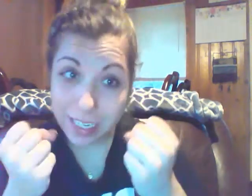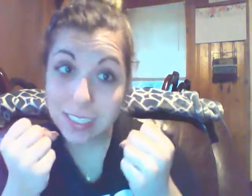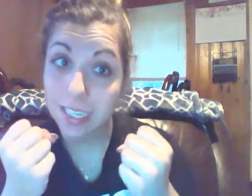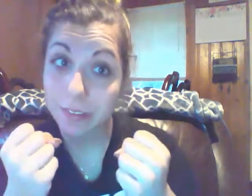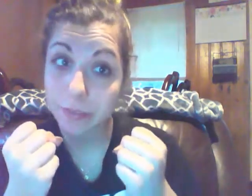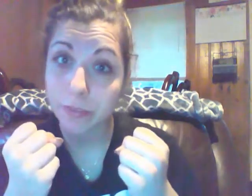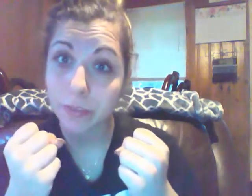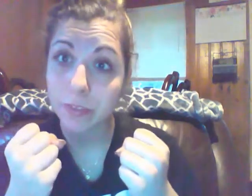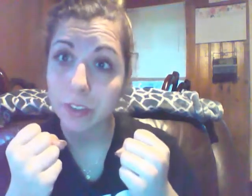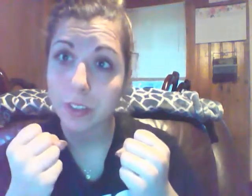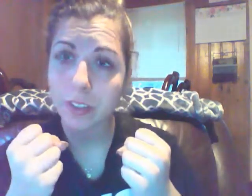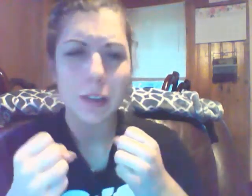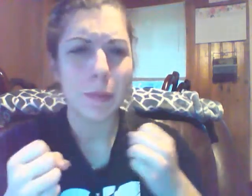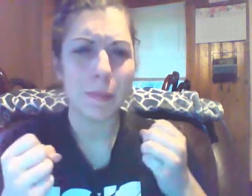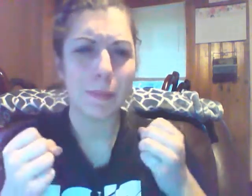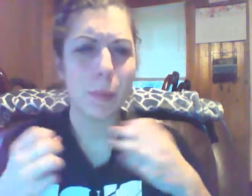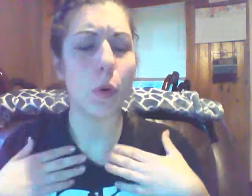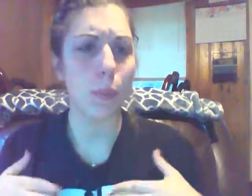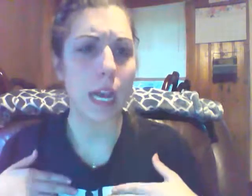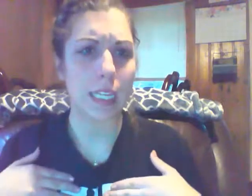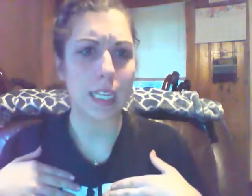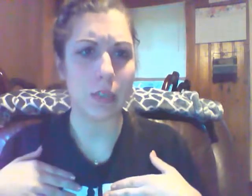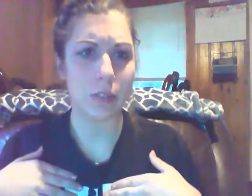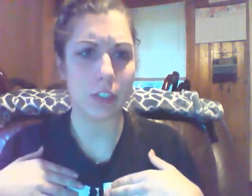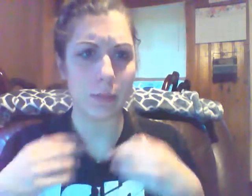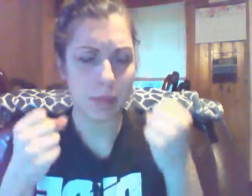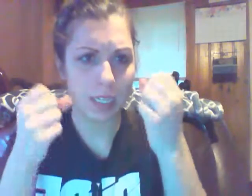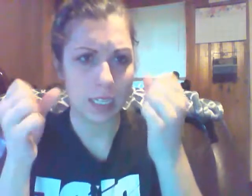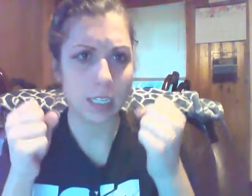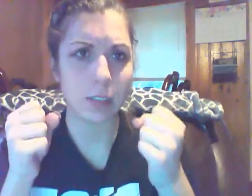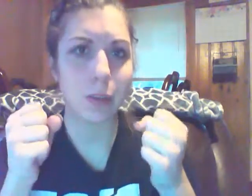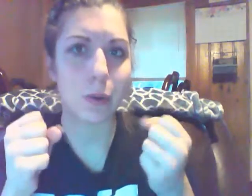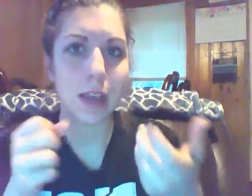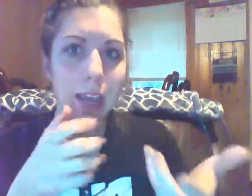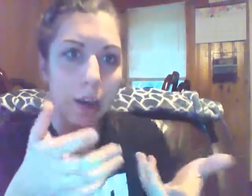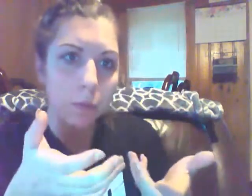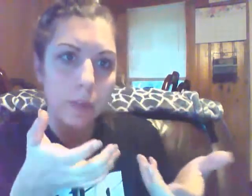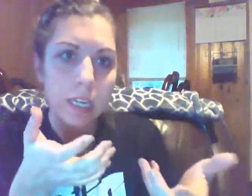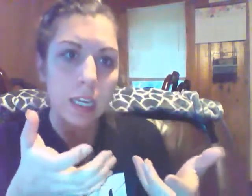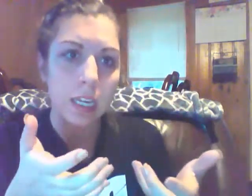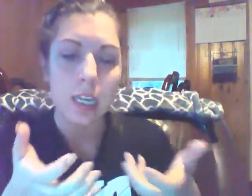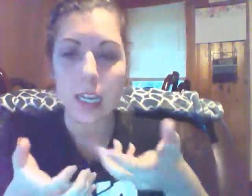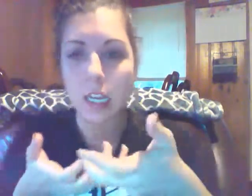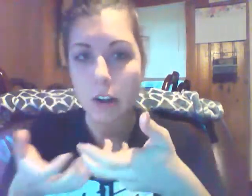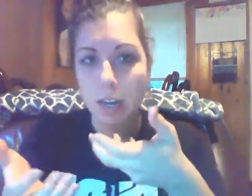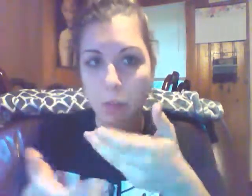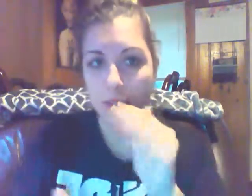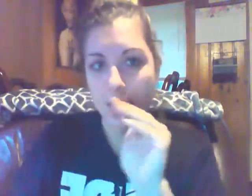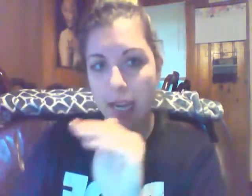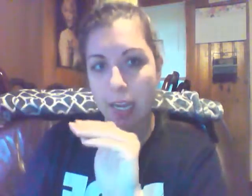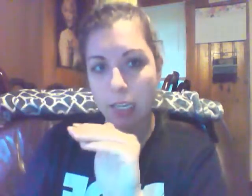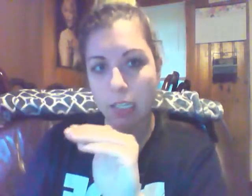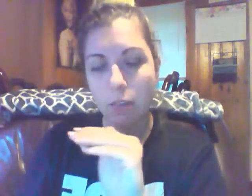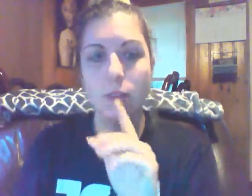this, but more body language compared to this. So how we interact with that, the